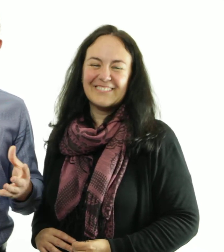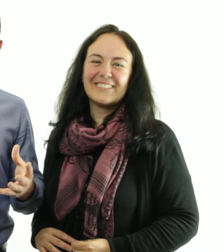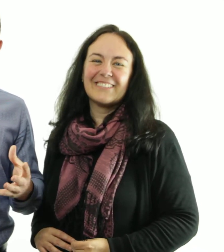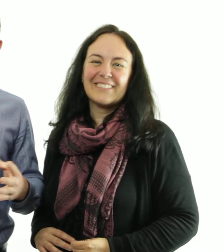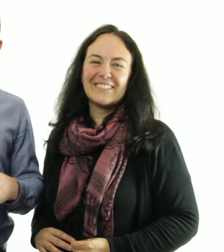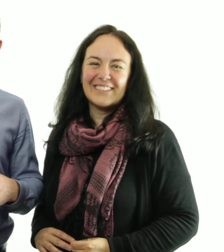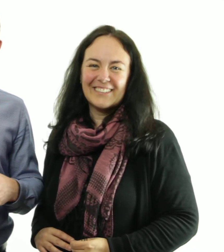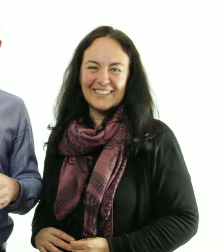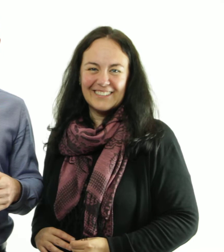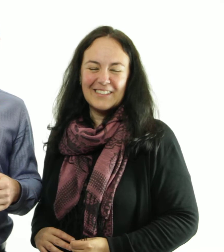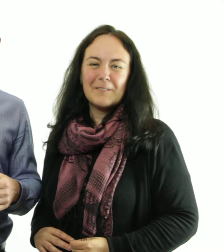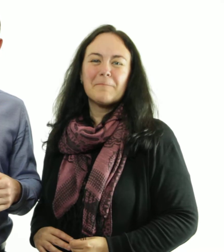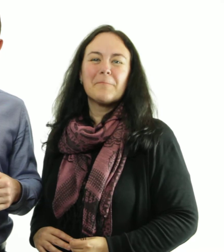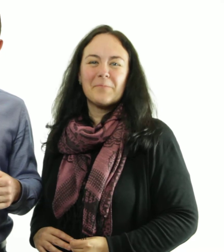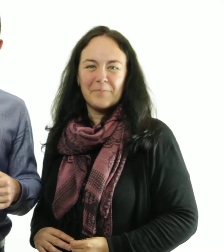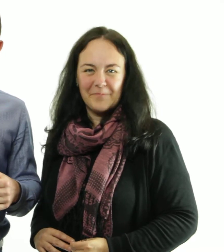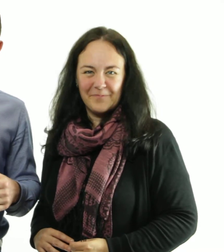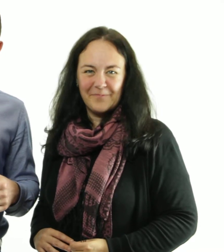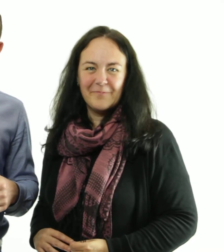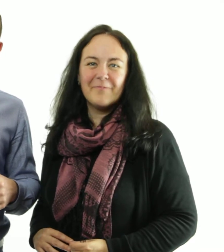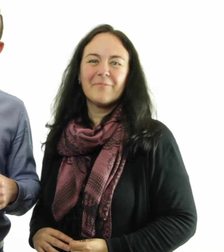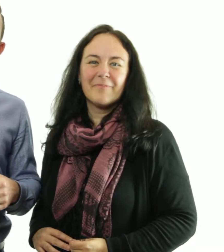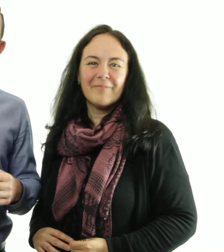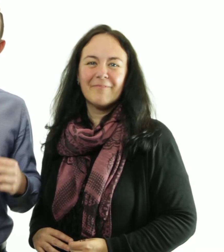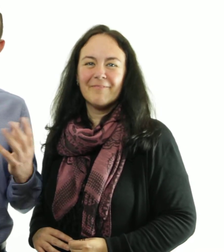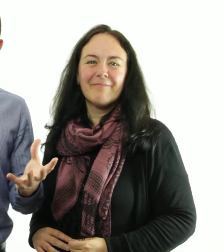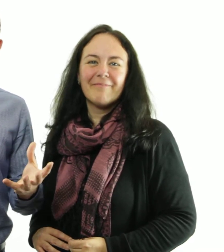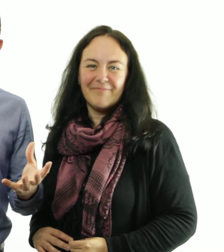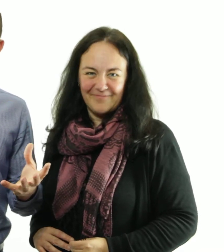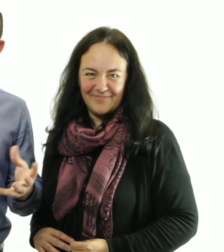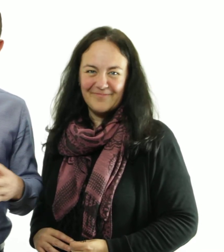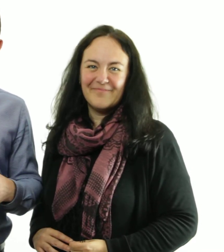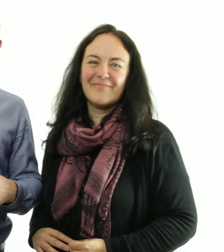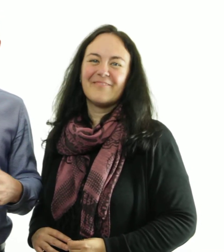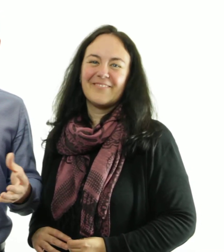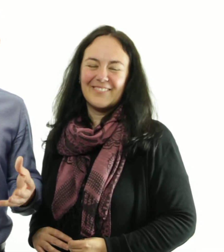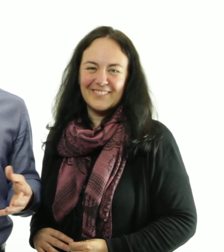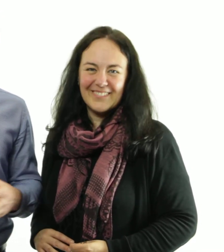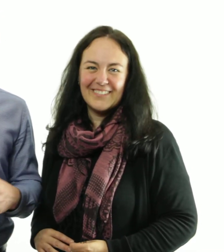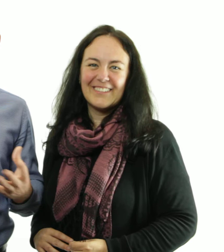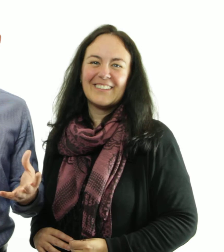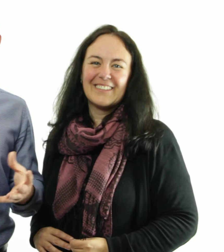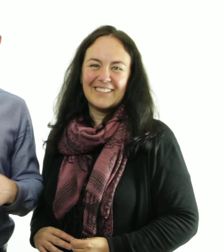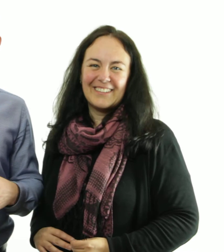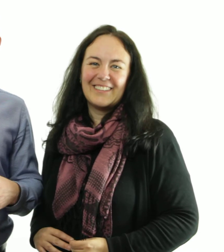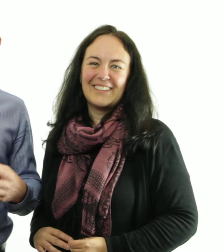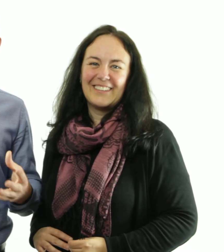something that you're interested in, click the link either below or above to learn more about this and come here and join us on our